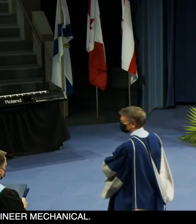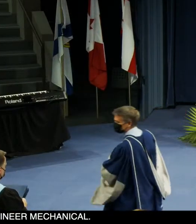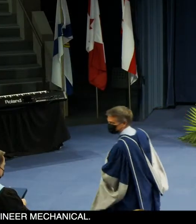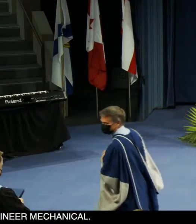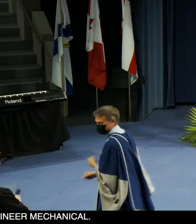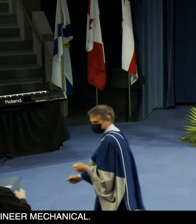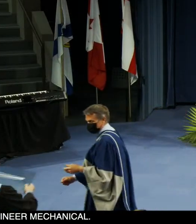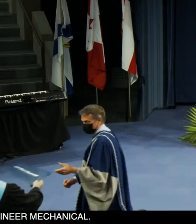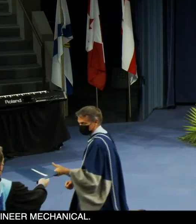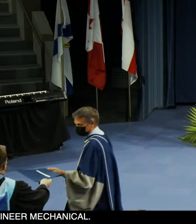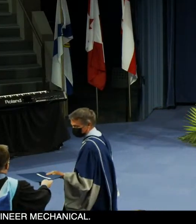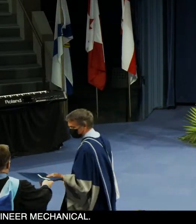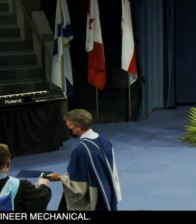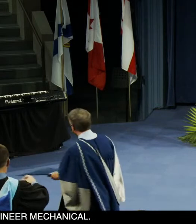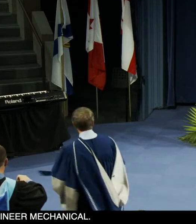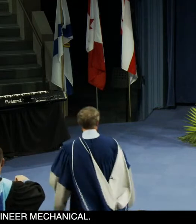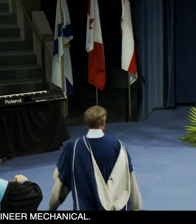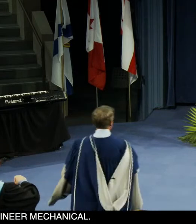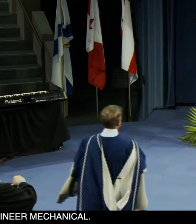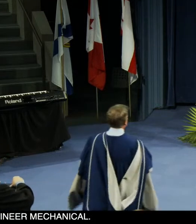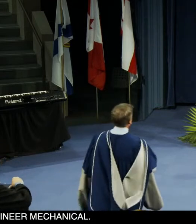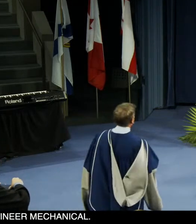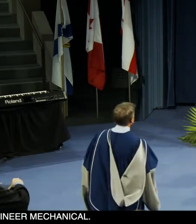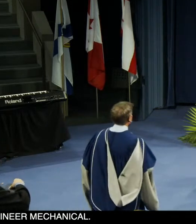Victor Pierce.